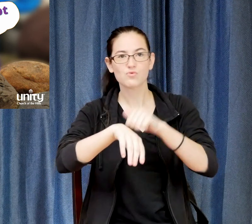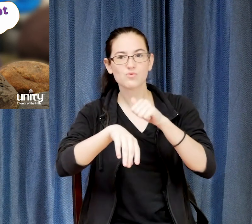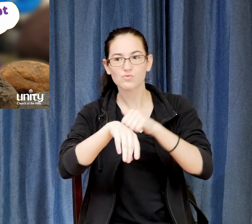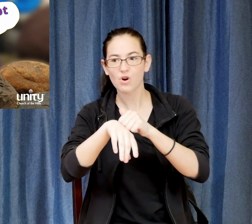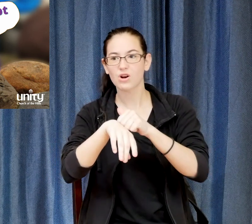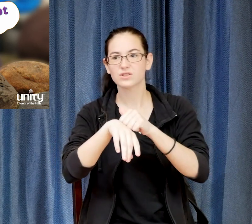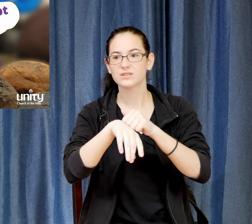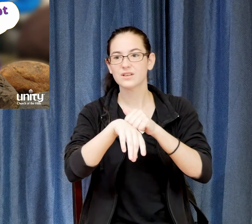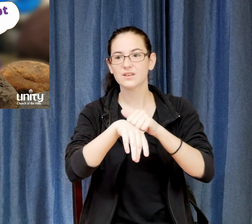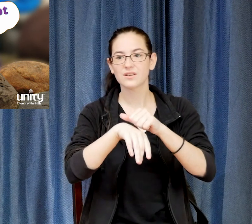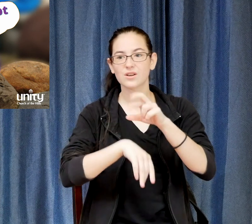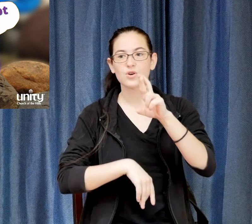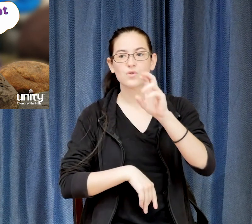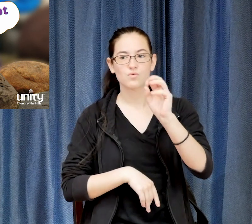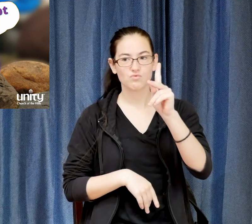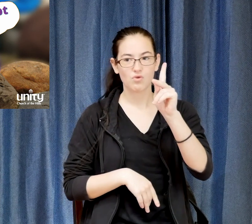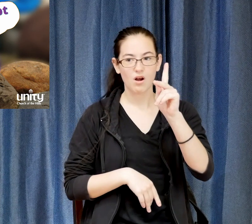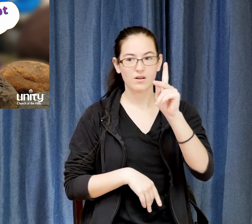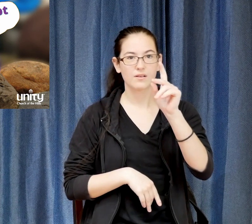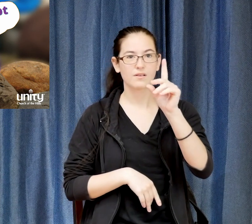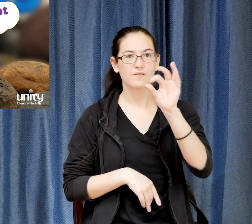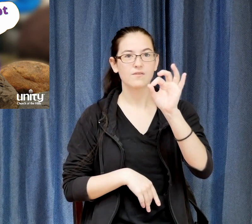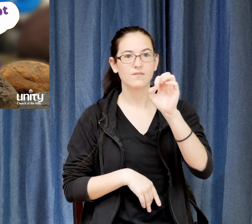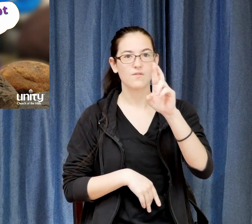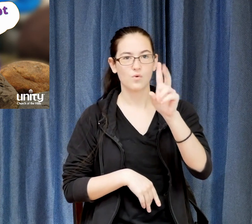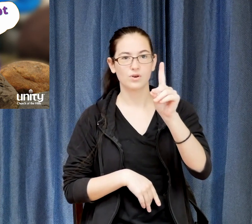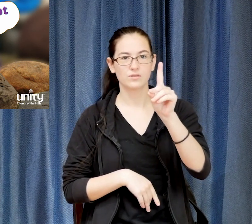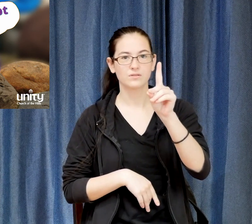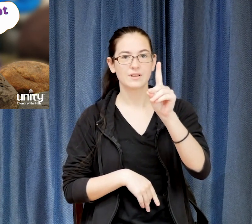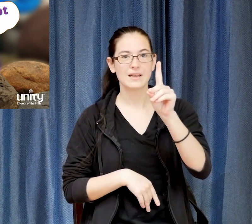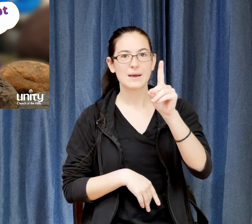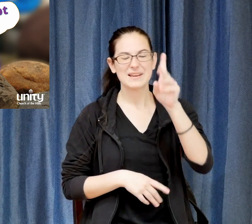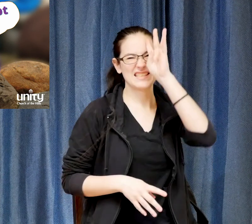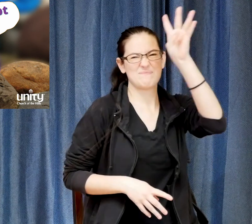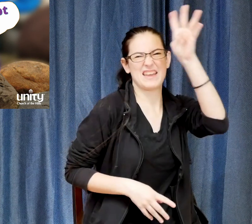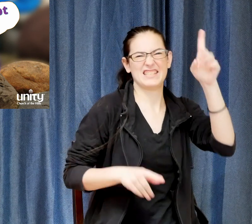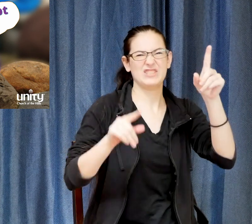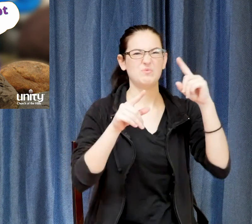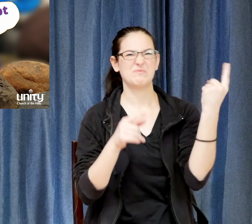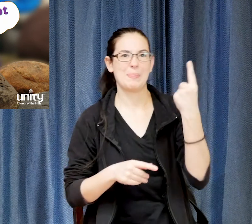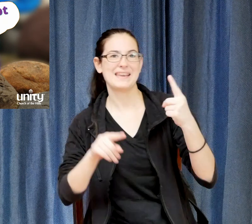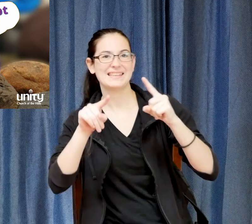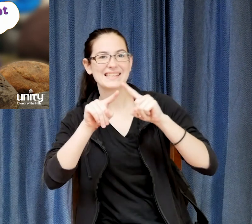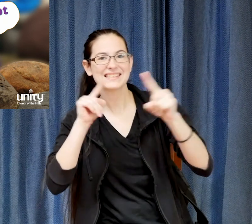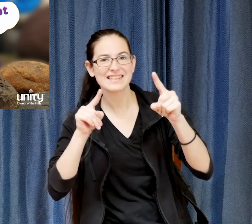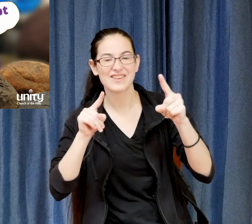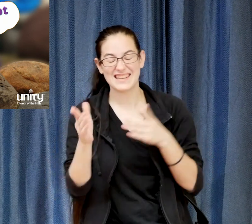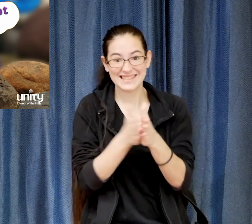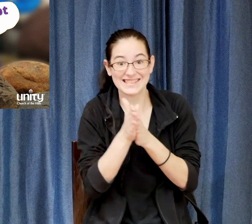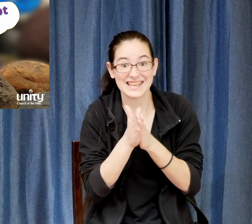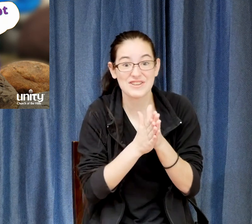when he ended up in a heap. However, he's been reimagined into something beautiful and is eager for his